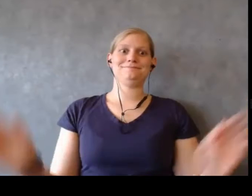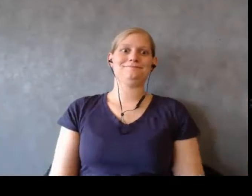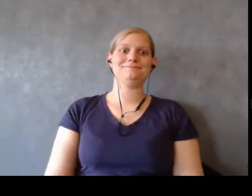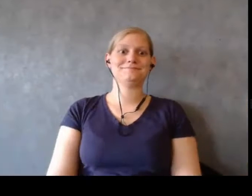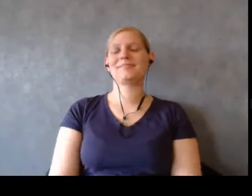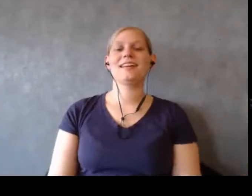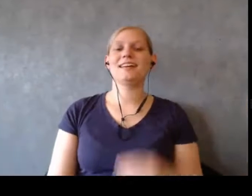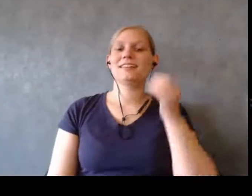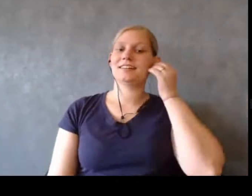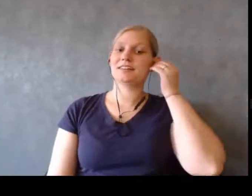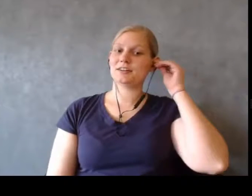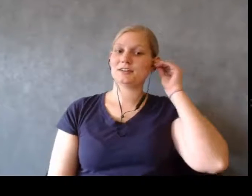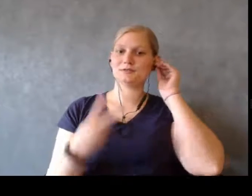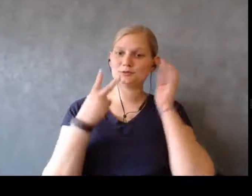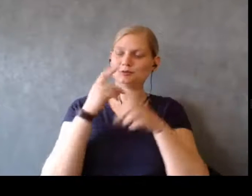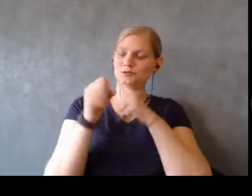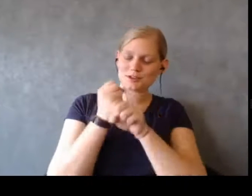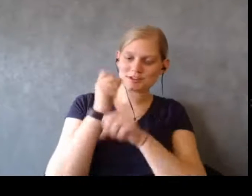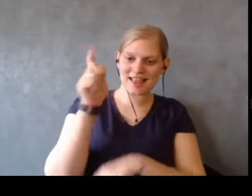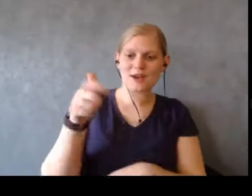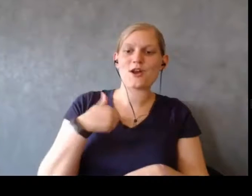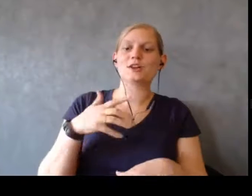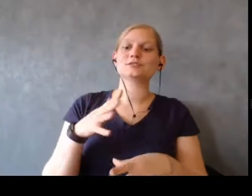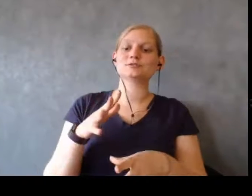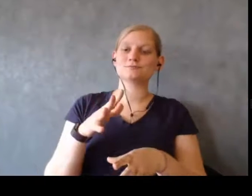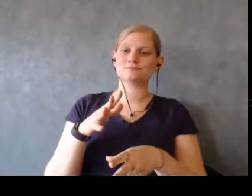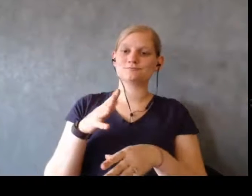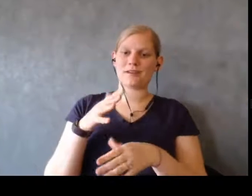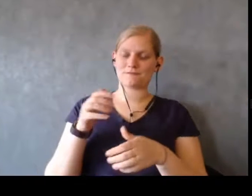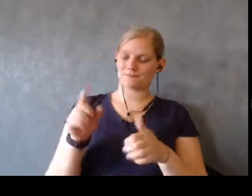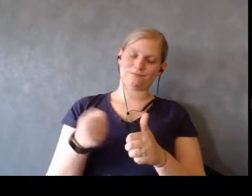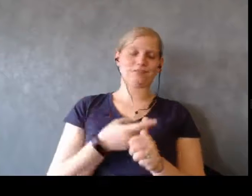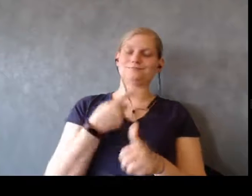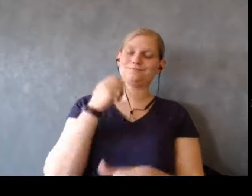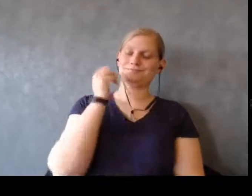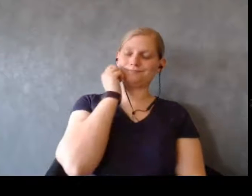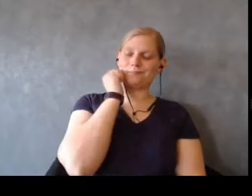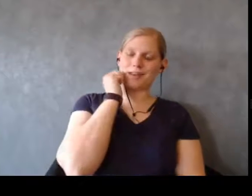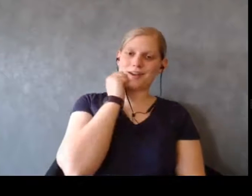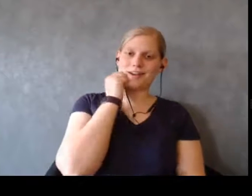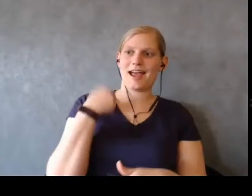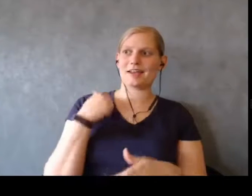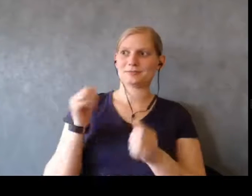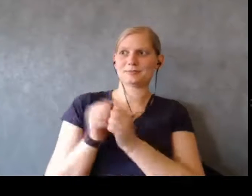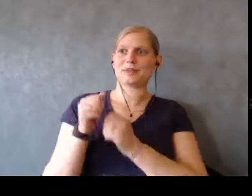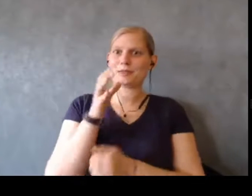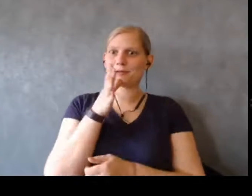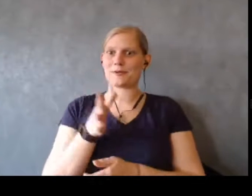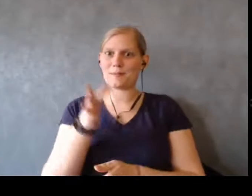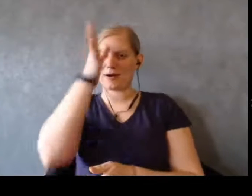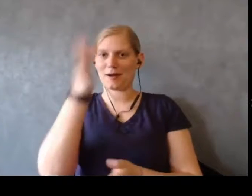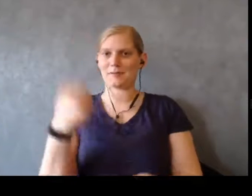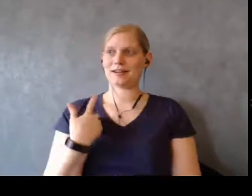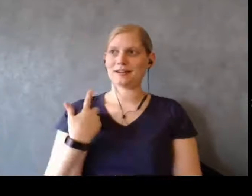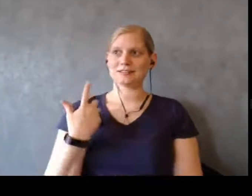later, I got my period for the first time. And I was with my grandparents. I didn't want to tell them. So I had to call